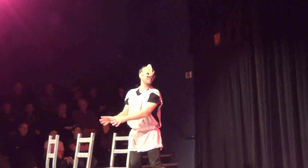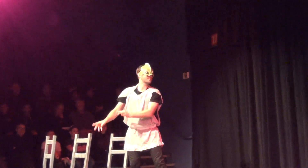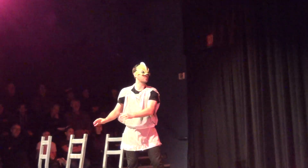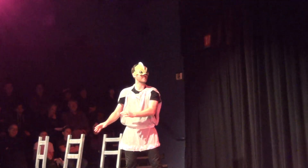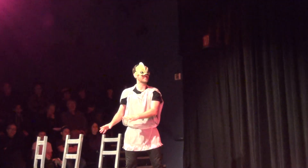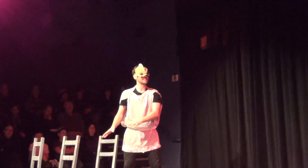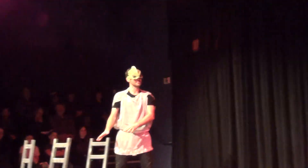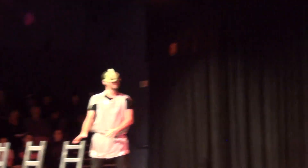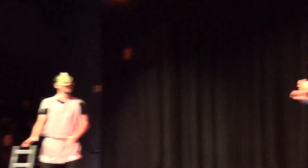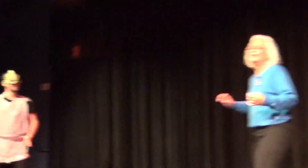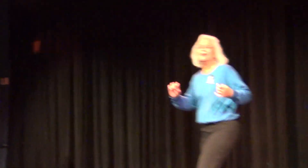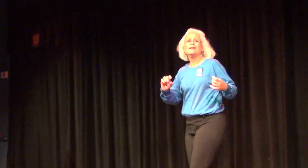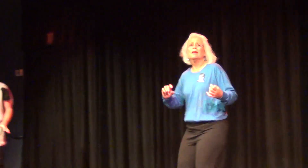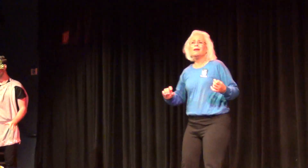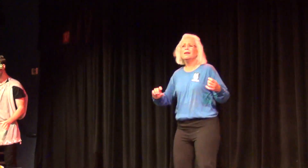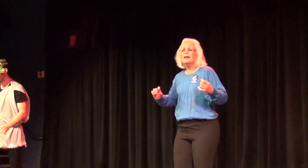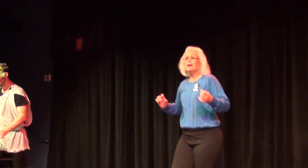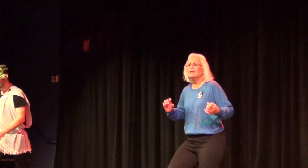your name into it.